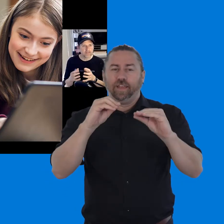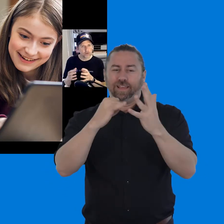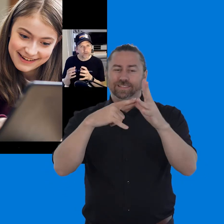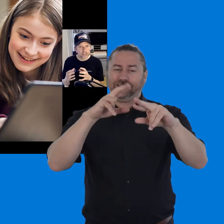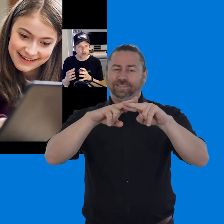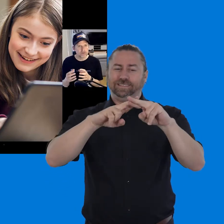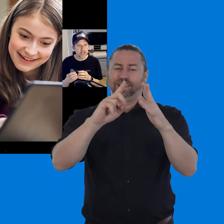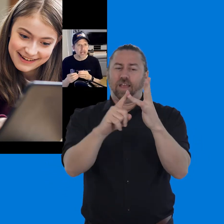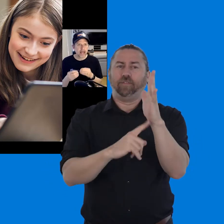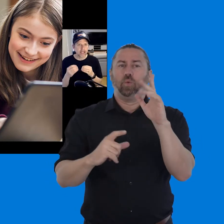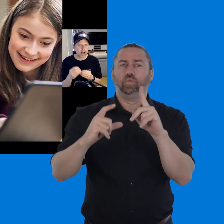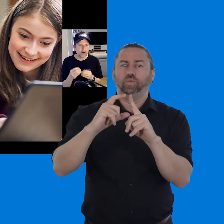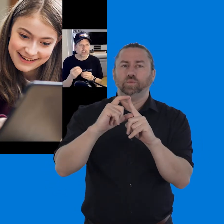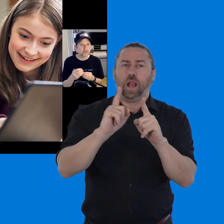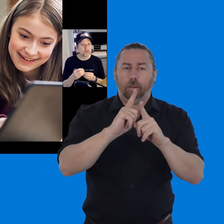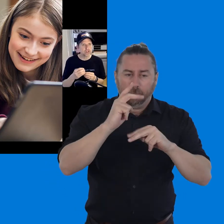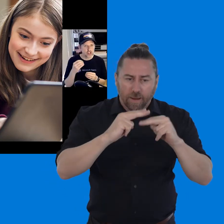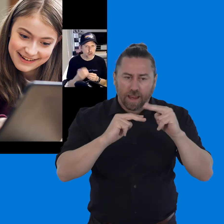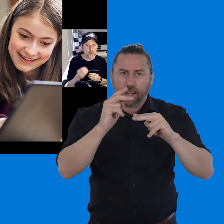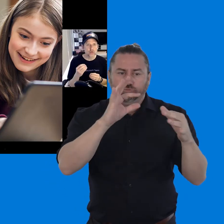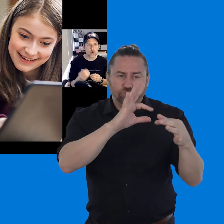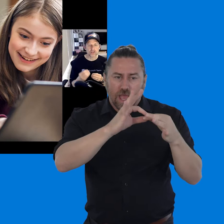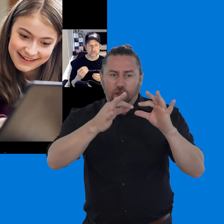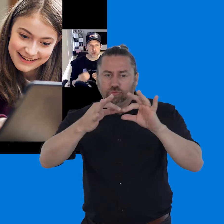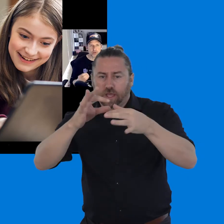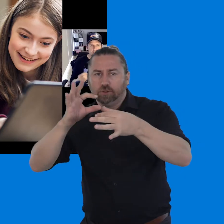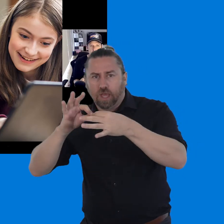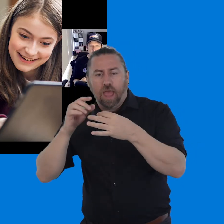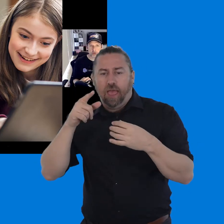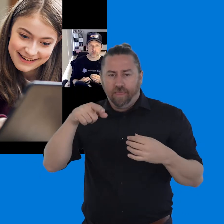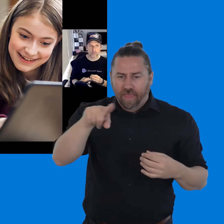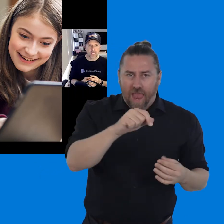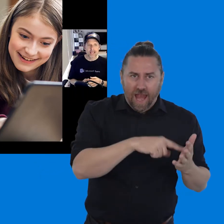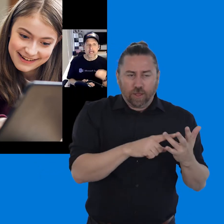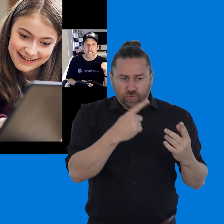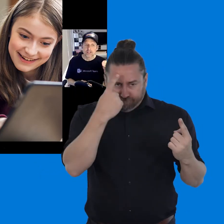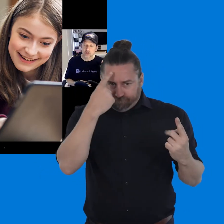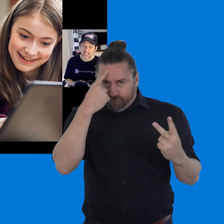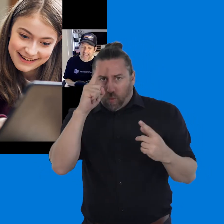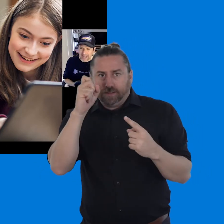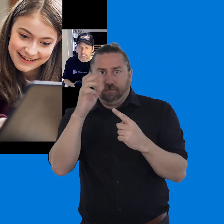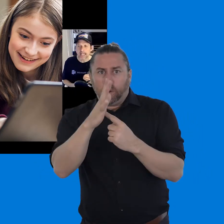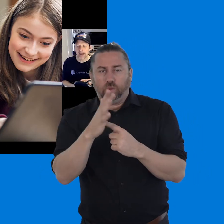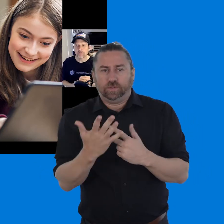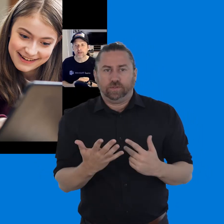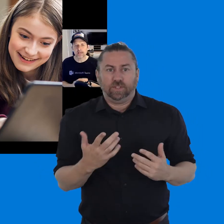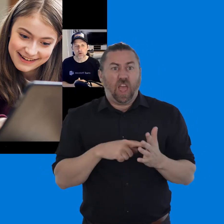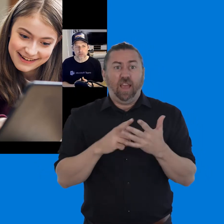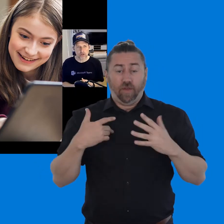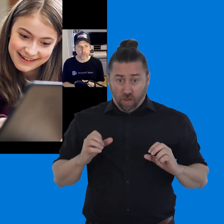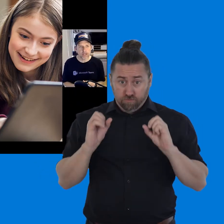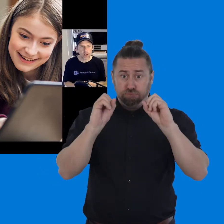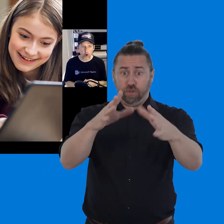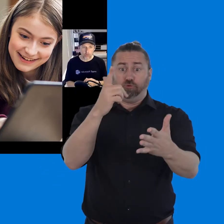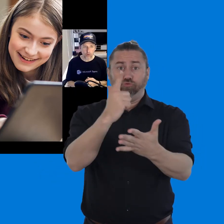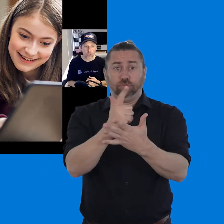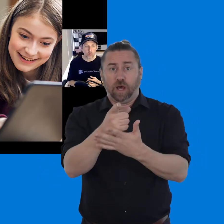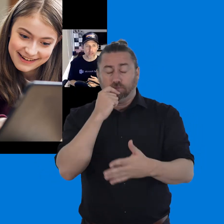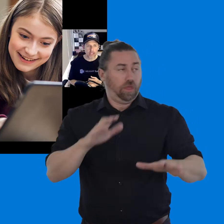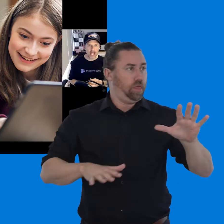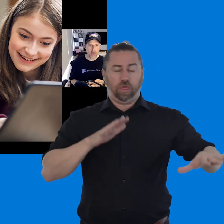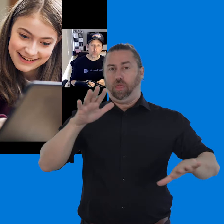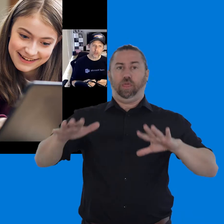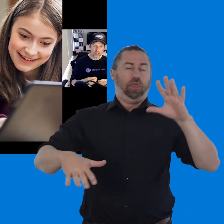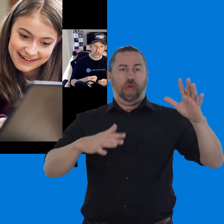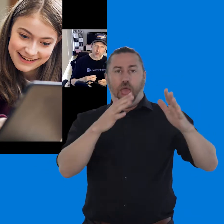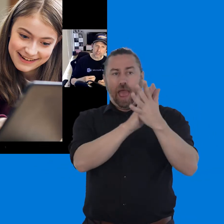to scaffold themselves and encourage them to choose what's most important. So tackling everything can also be